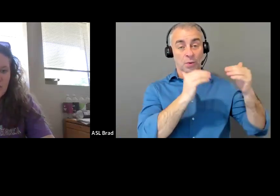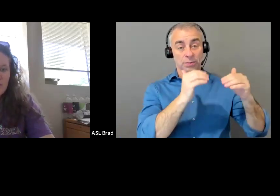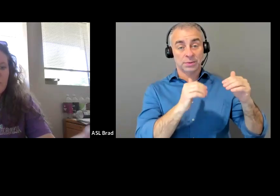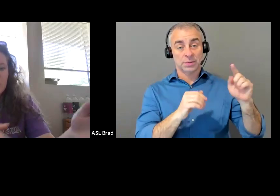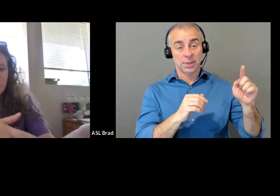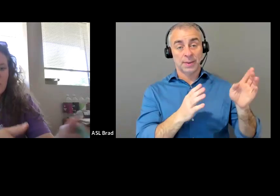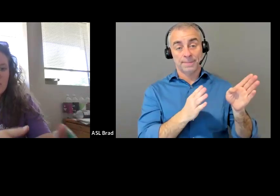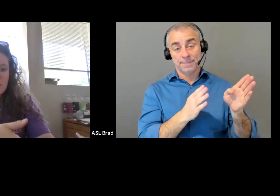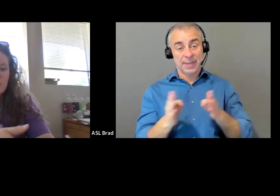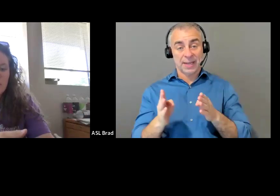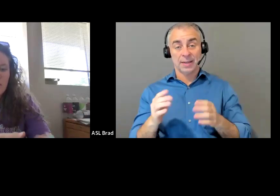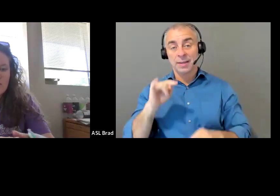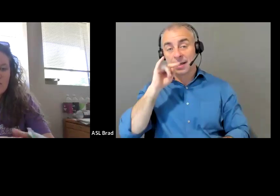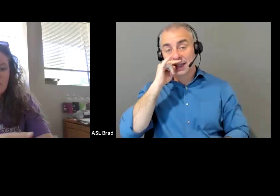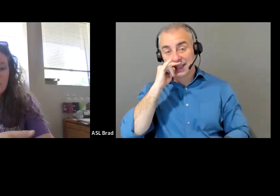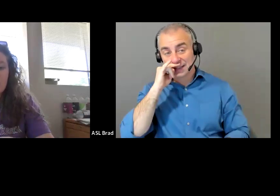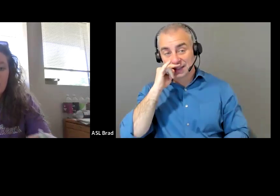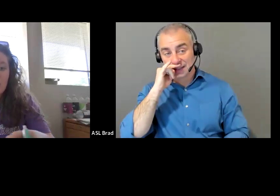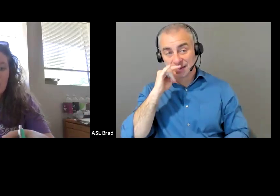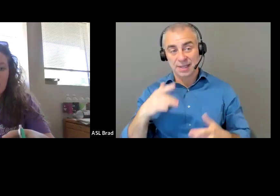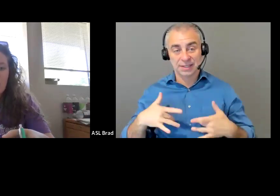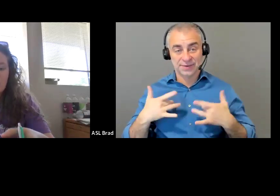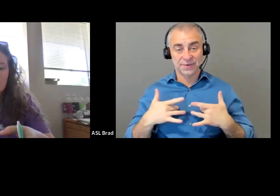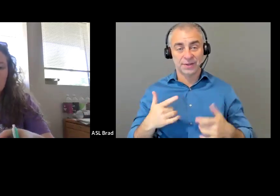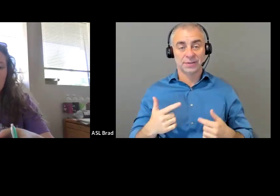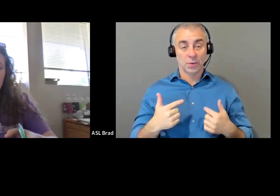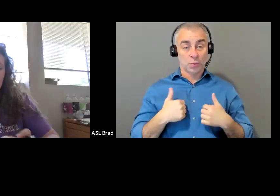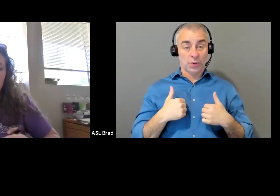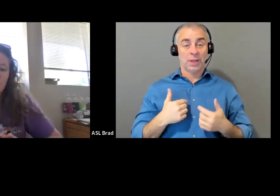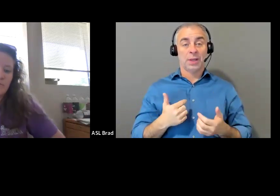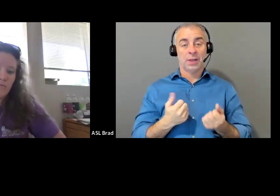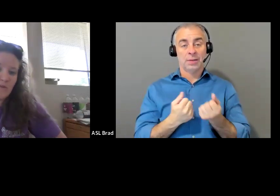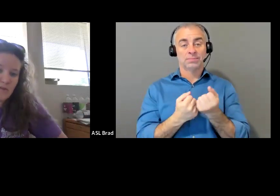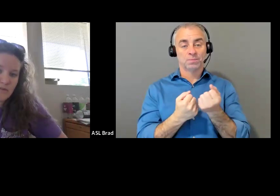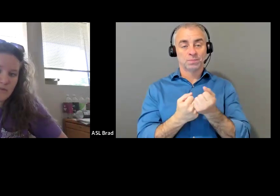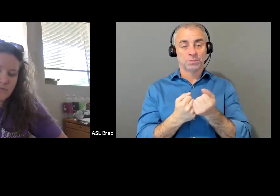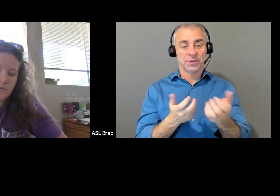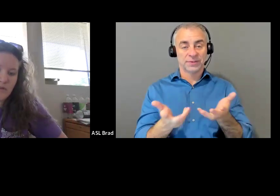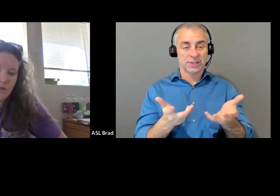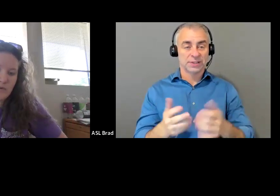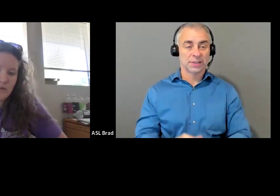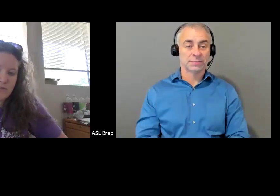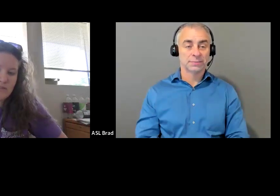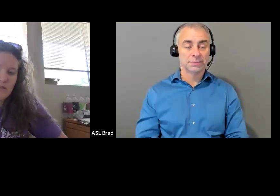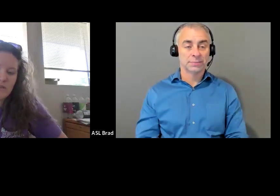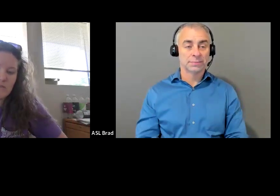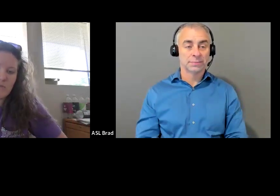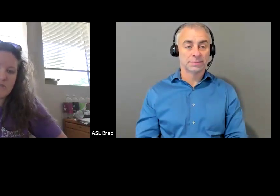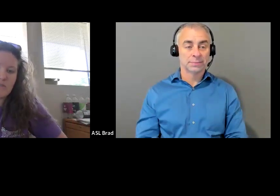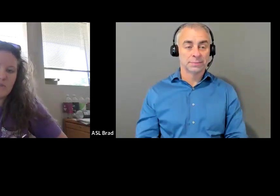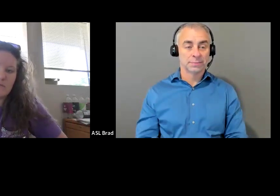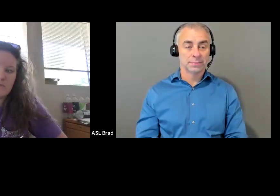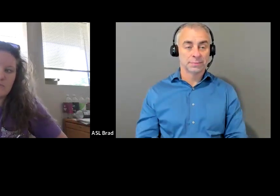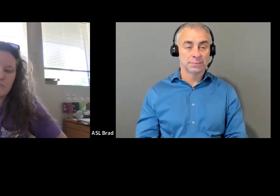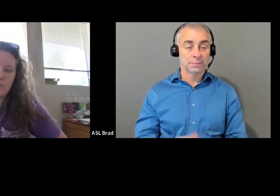kids one, of course, with us as the coordinators facilitating that in terms of the planning process,